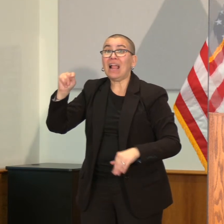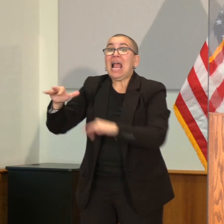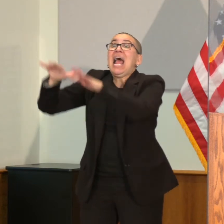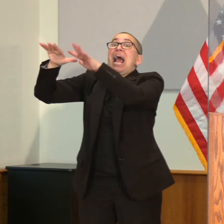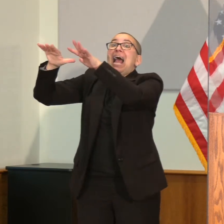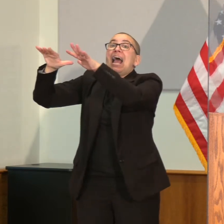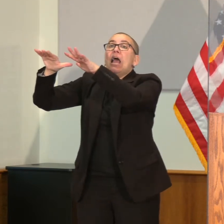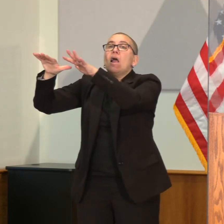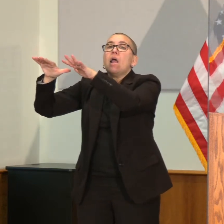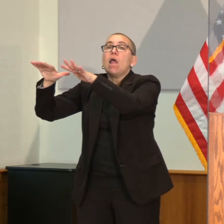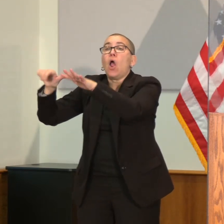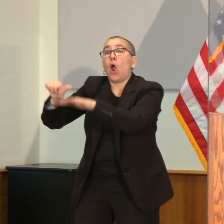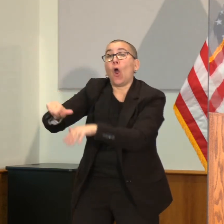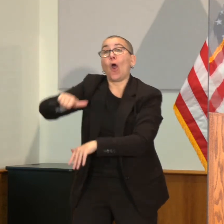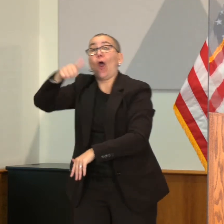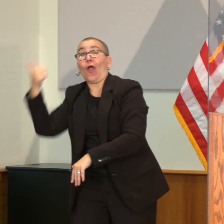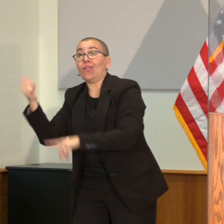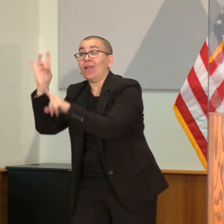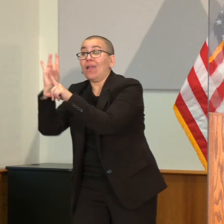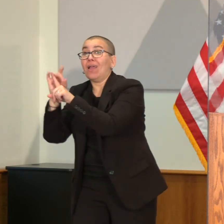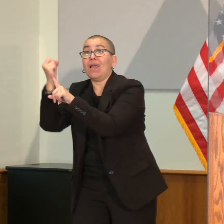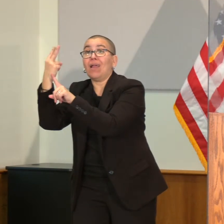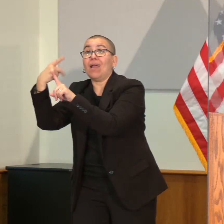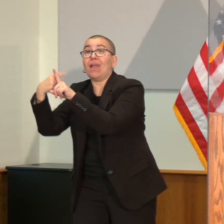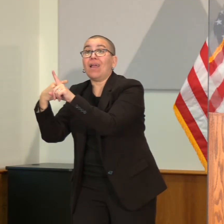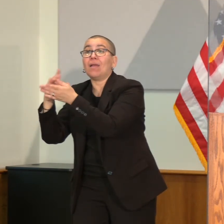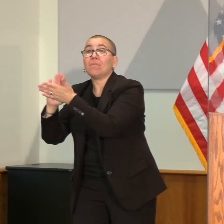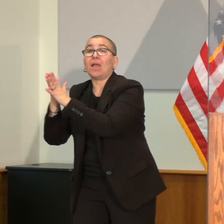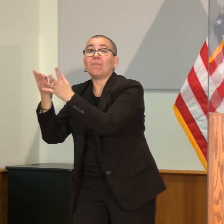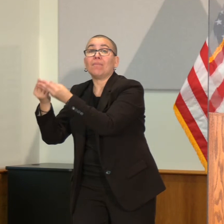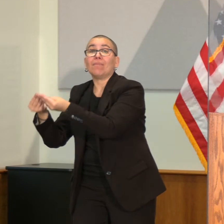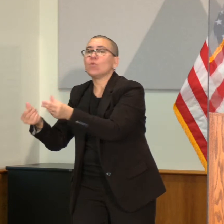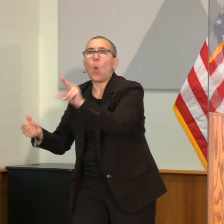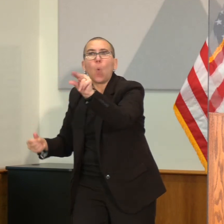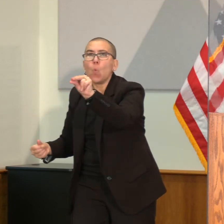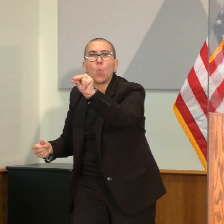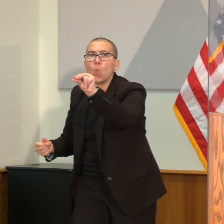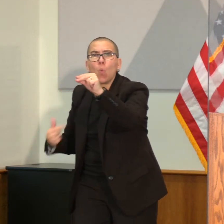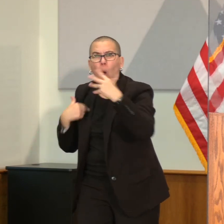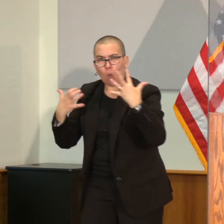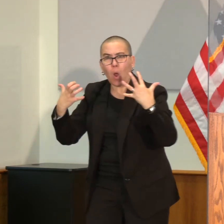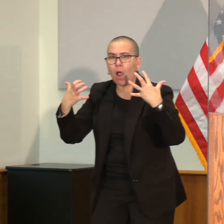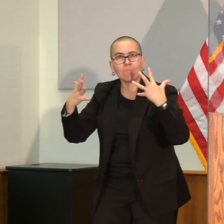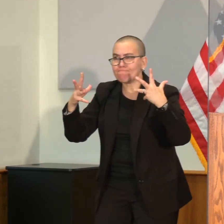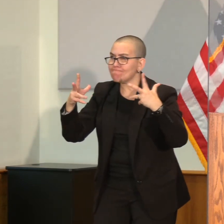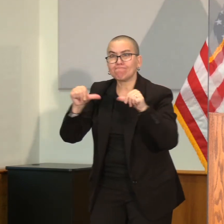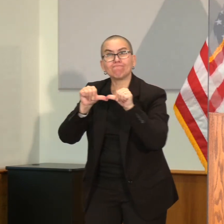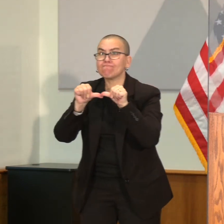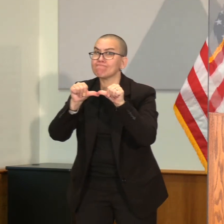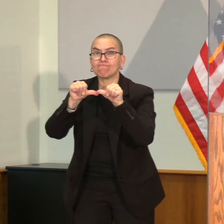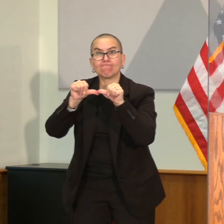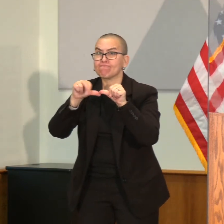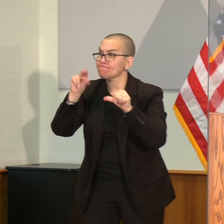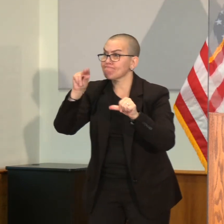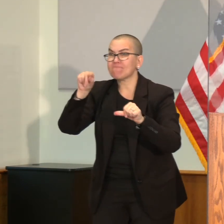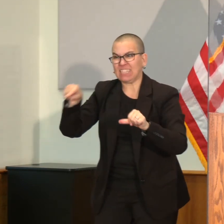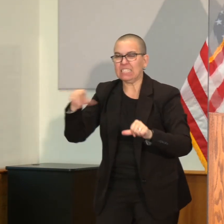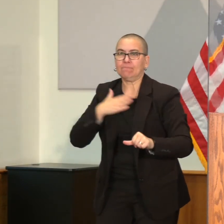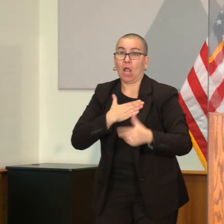can prevent those things from happening, and I stand very clear, very firm that I want to see those bills move forward as a priority.